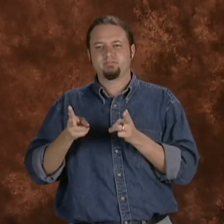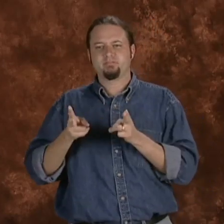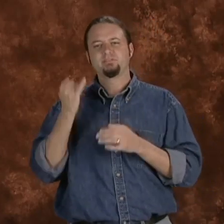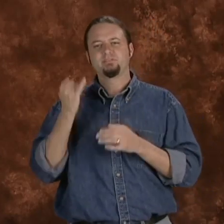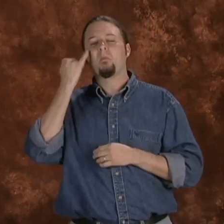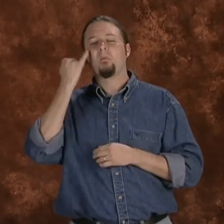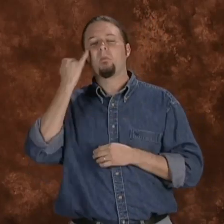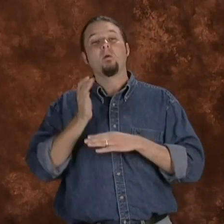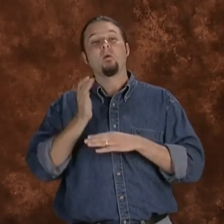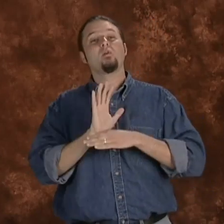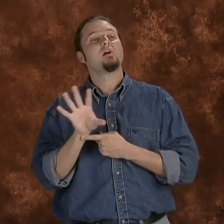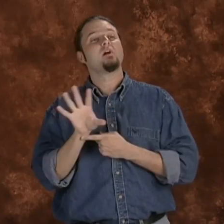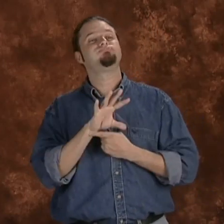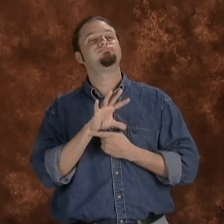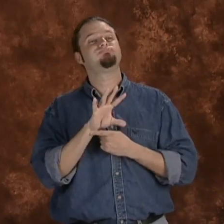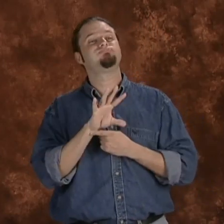It means to make clips.